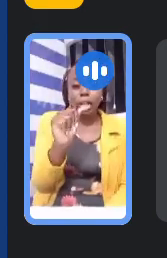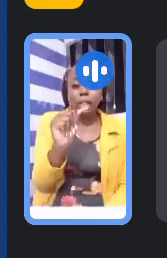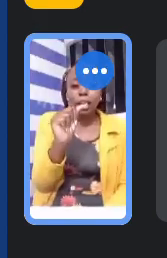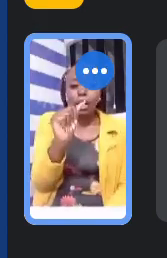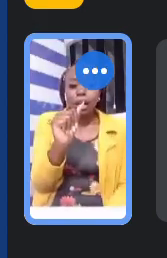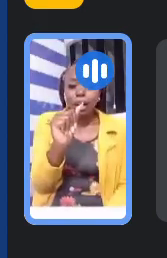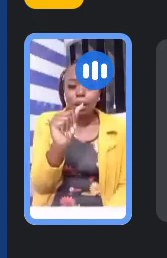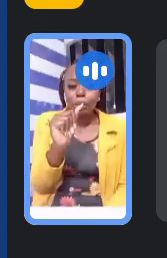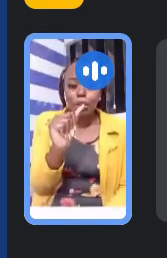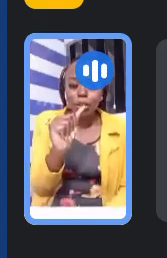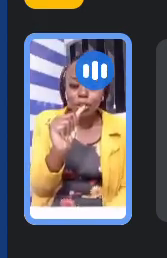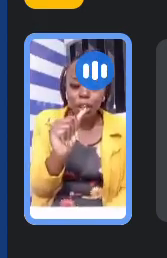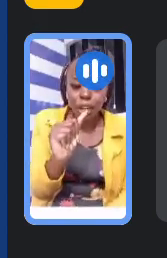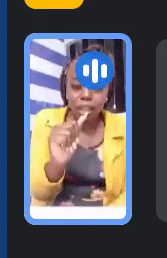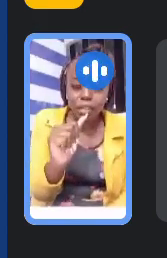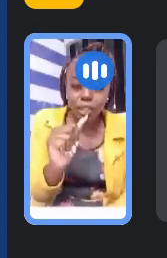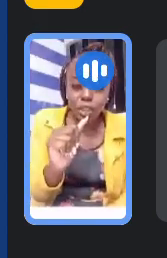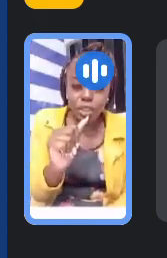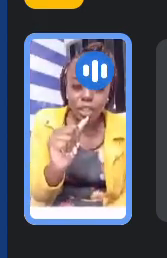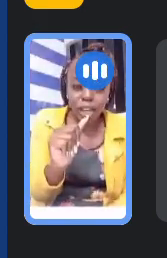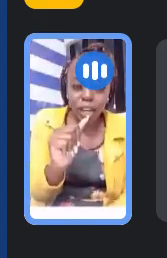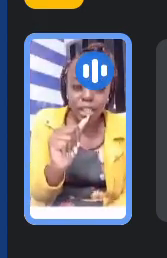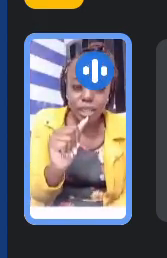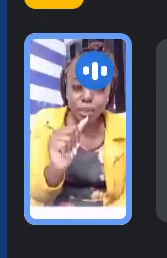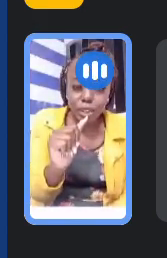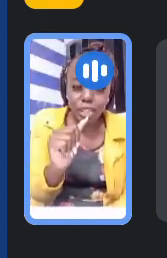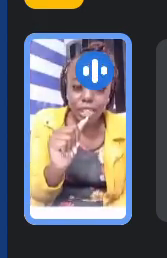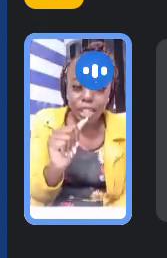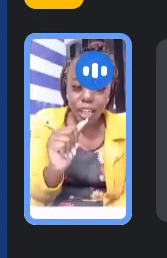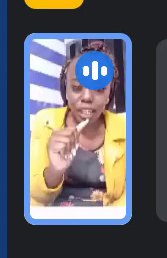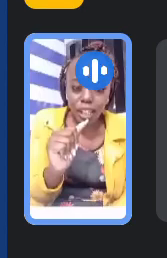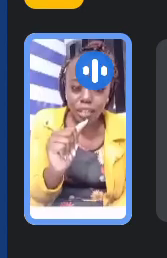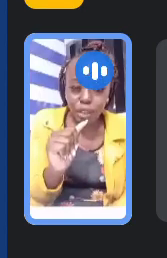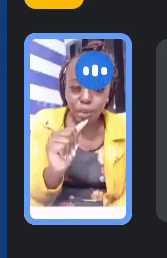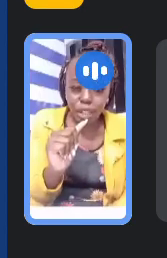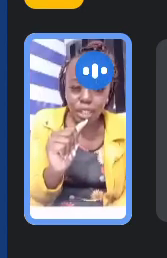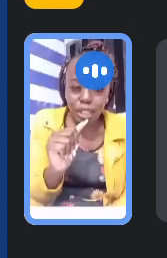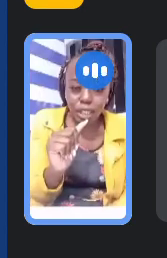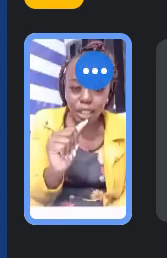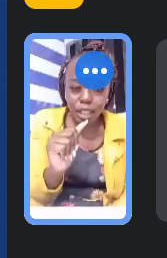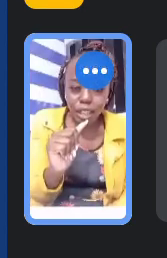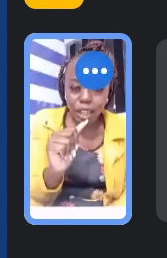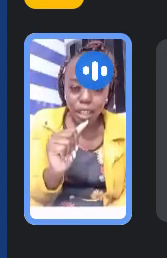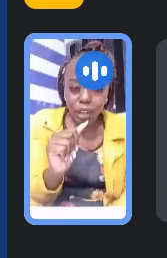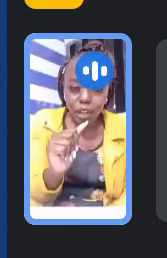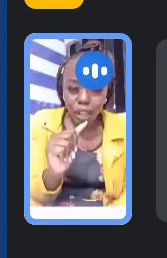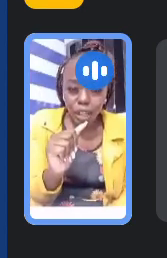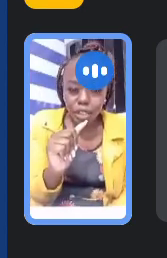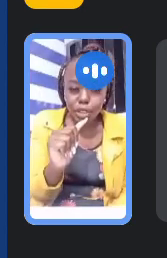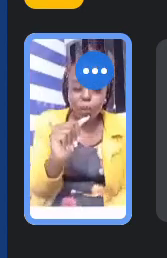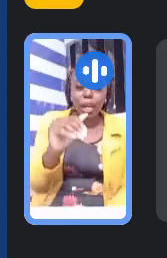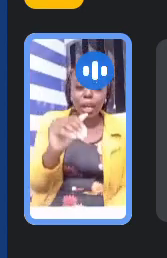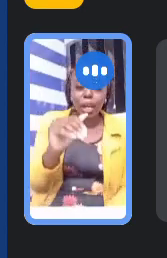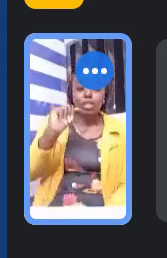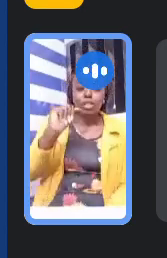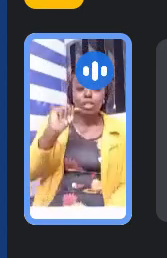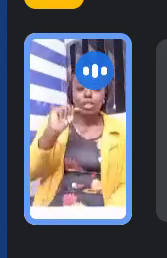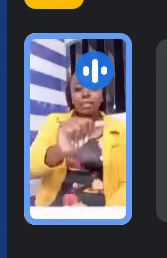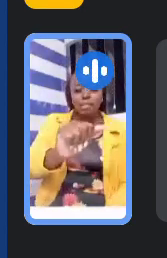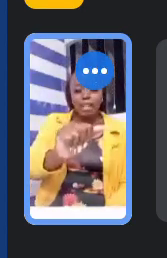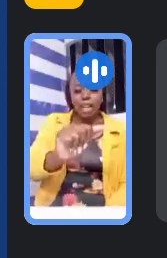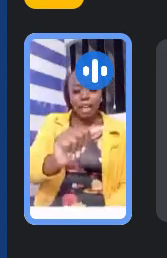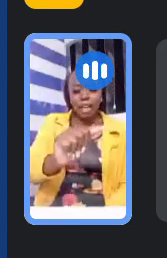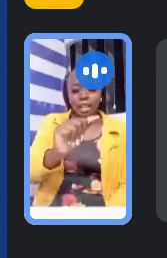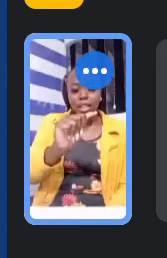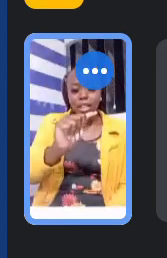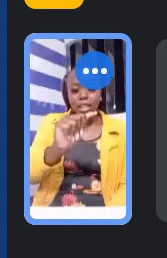you can put on your video so that I can see what you're signing, if you're doing it in the correct way. So we